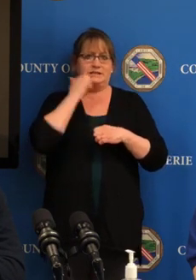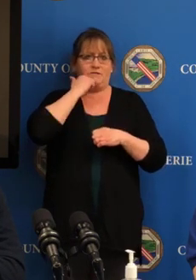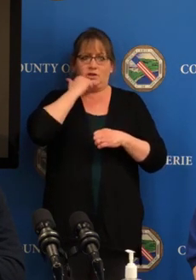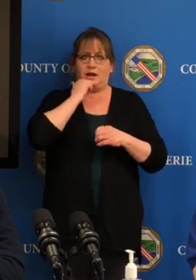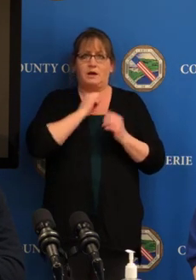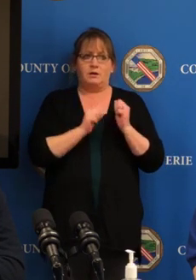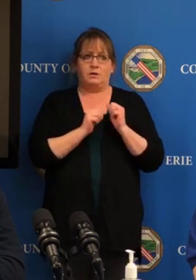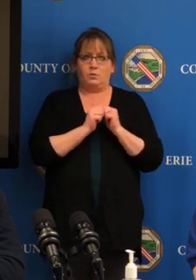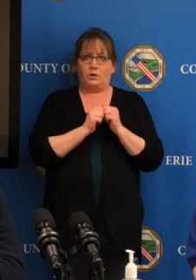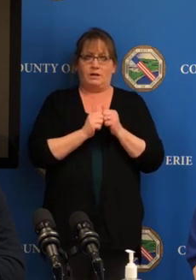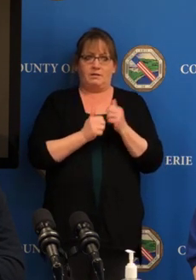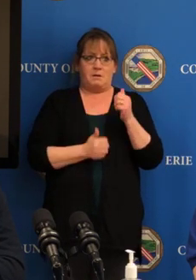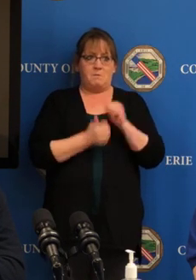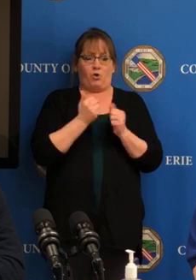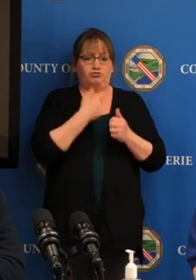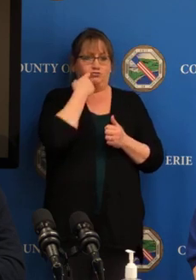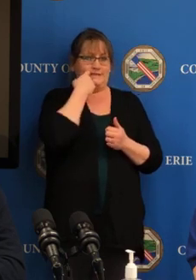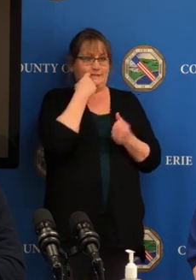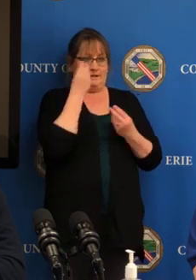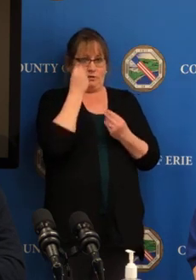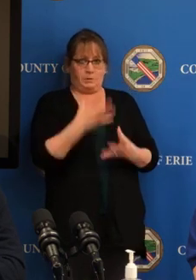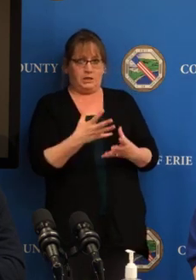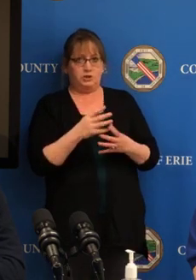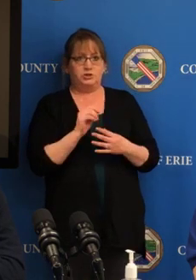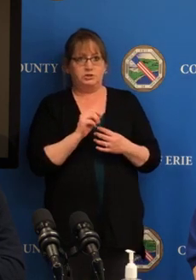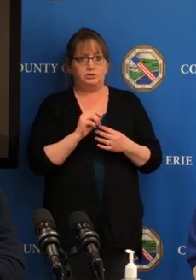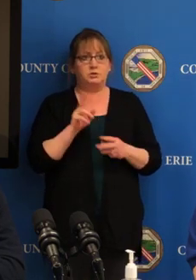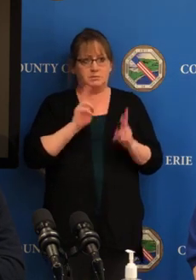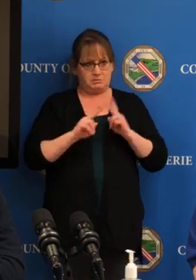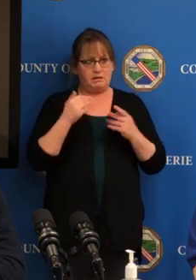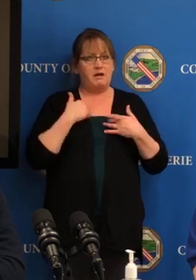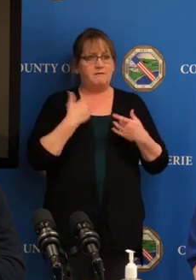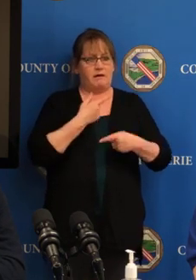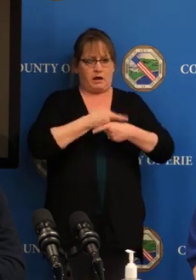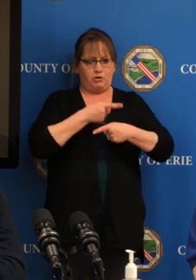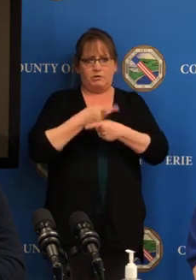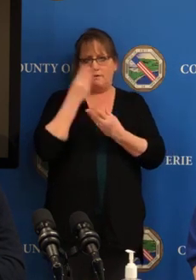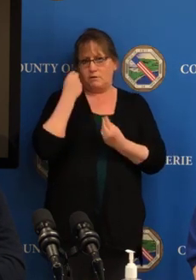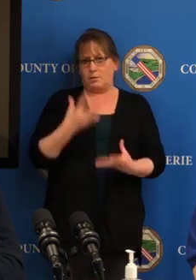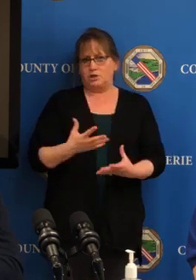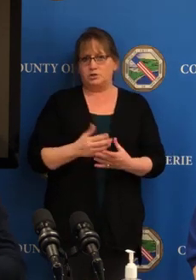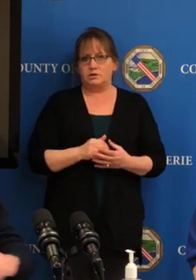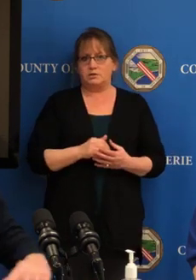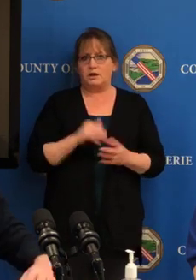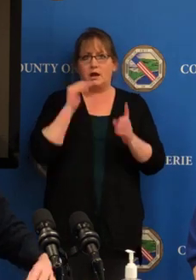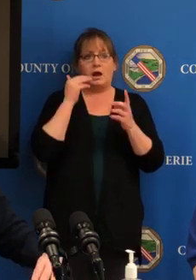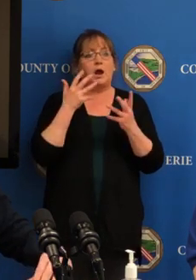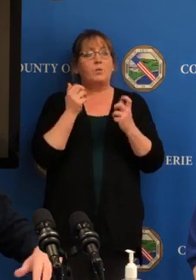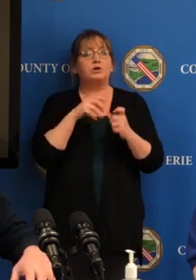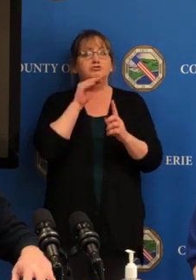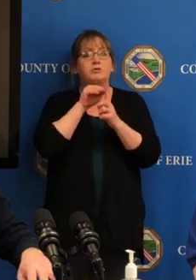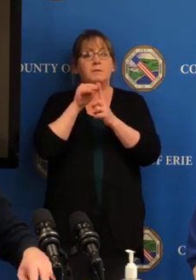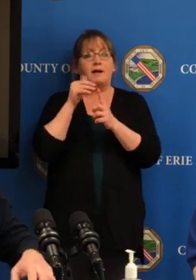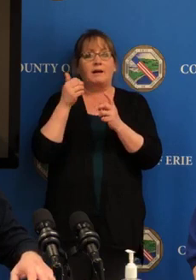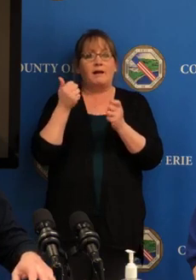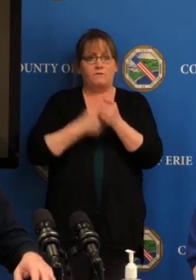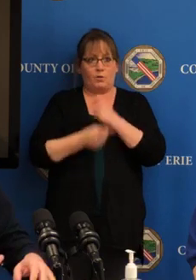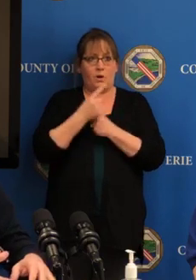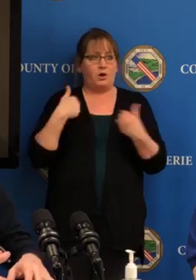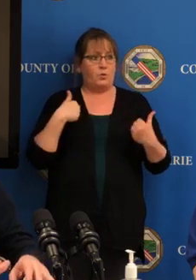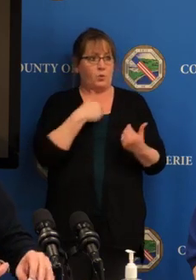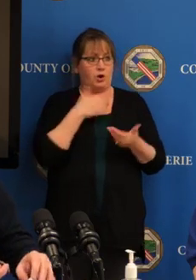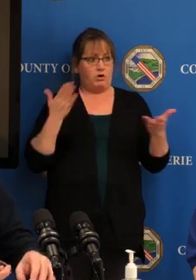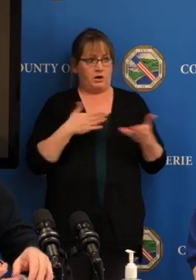the more information as we get it, so people can get accurate information. I just want to remind everybody we're here. We're going to be here